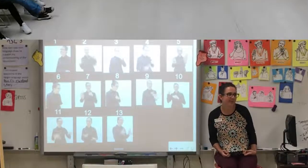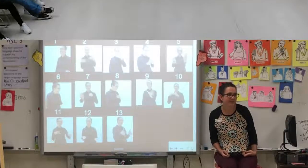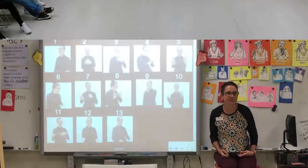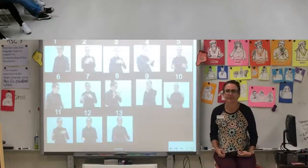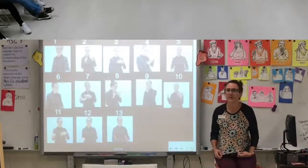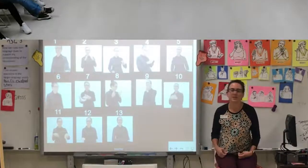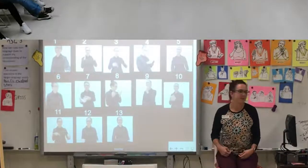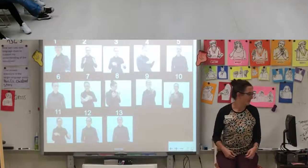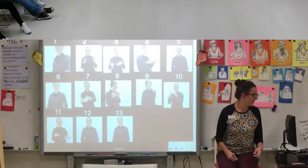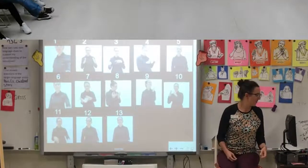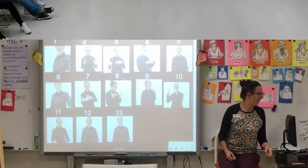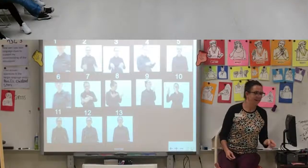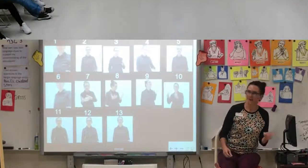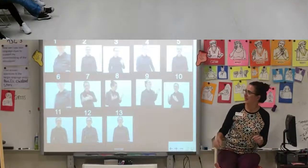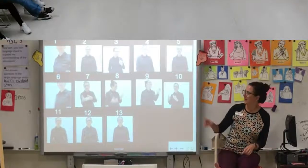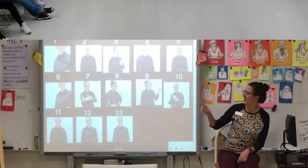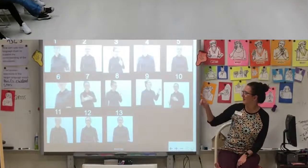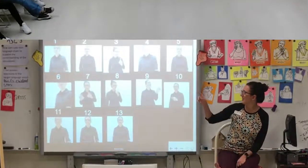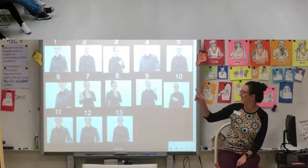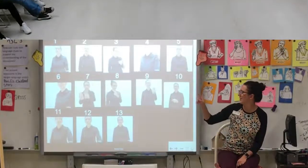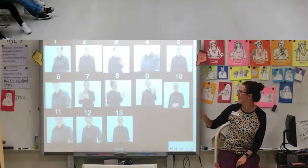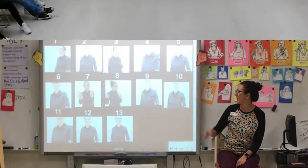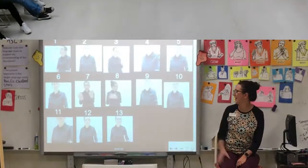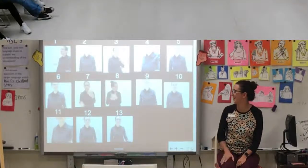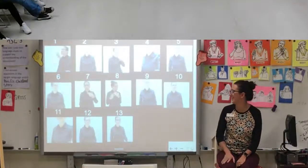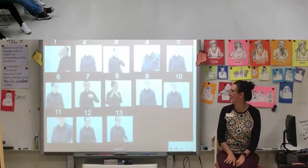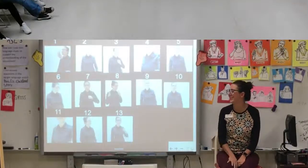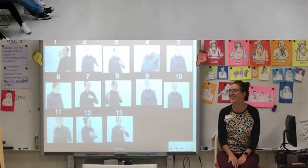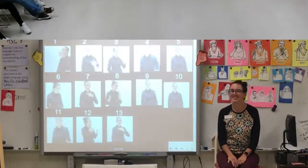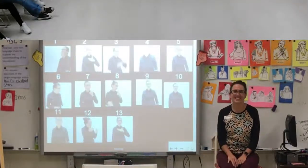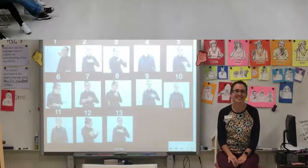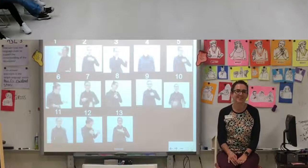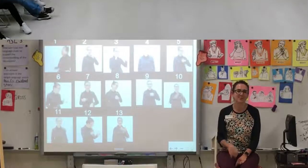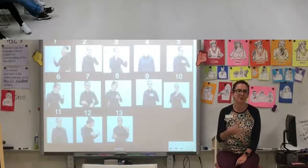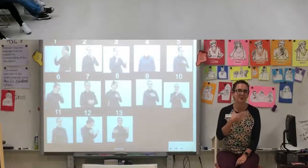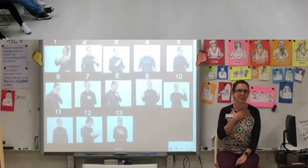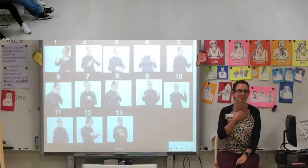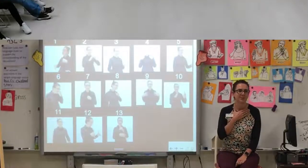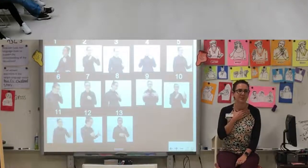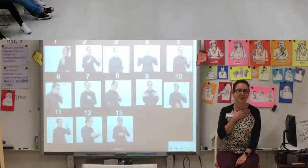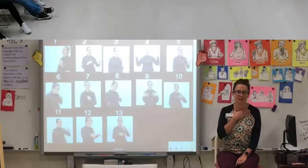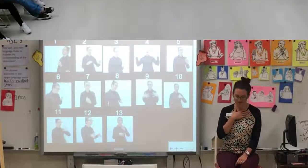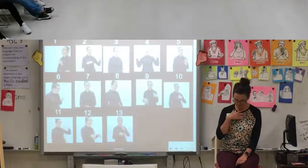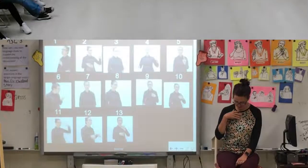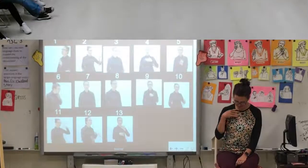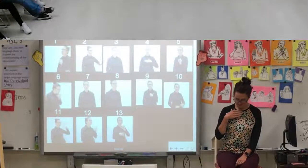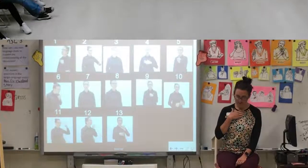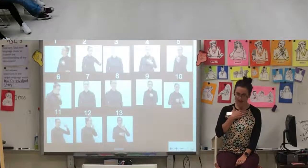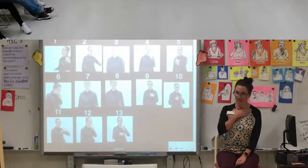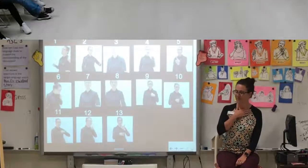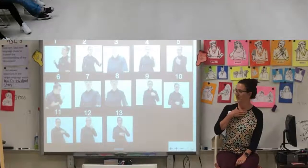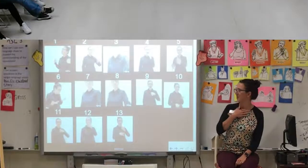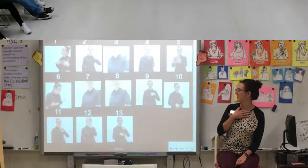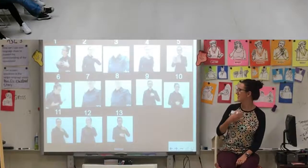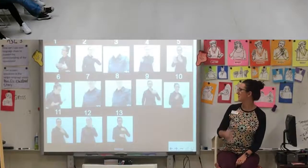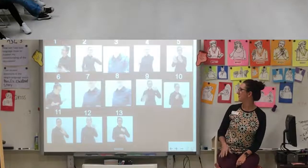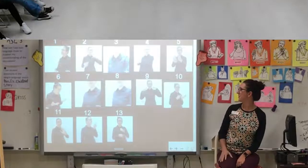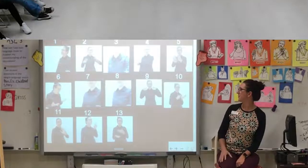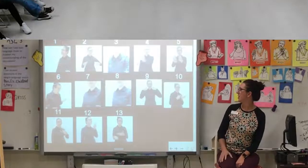videoing. So I got a shirt out of the closet and put it on over top of it. But yeah, all the